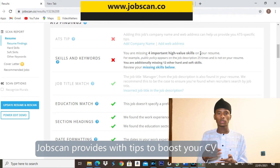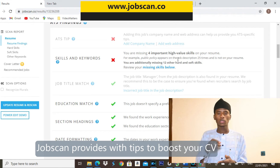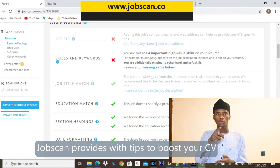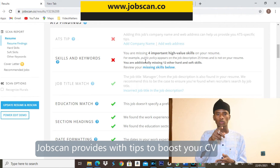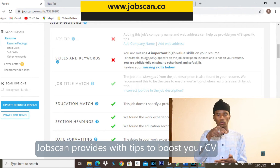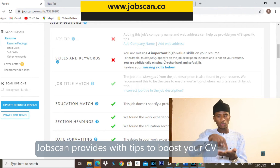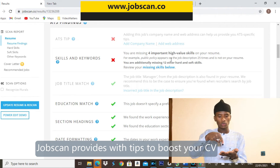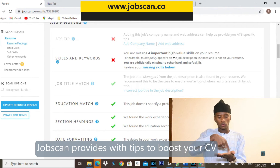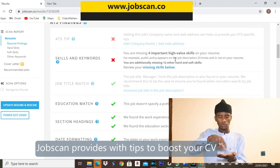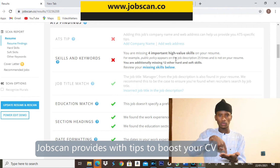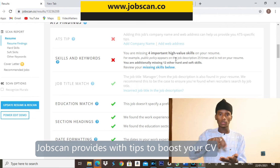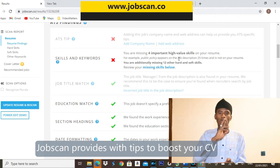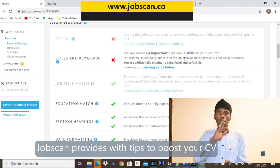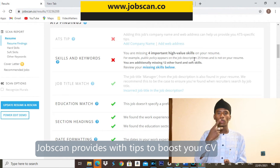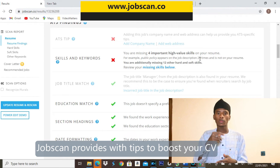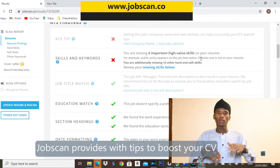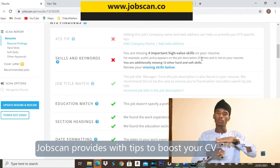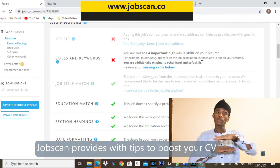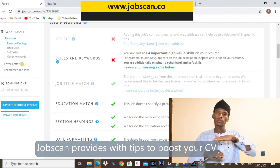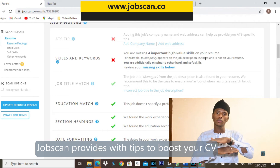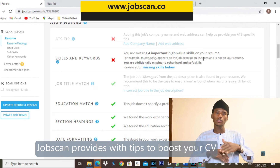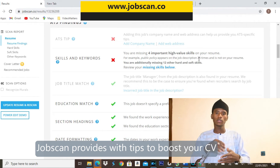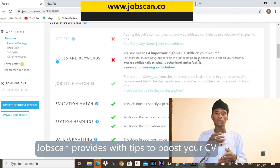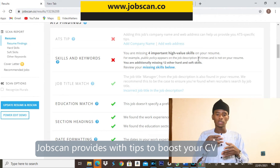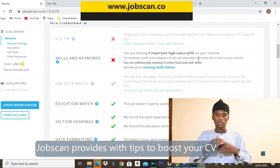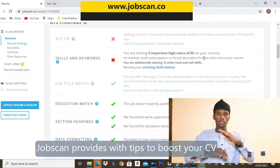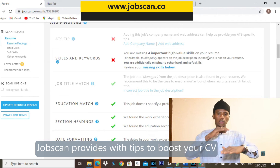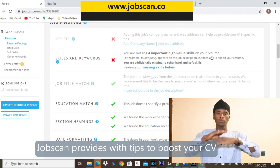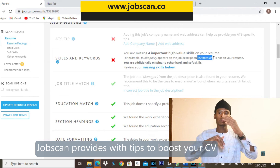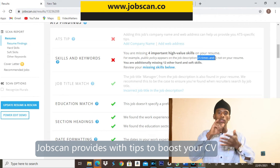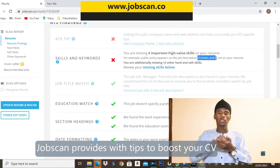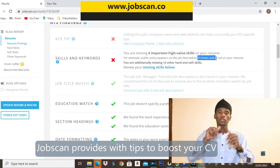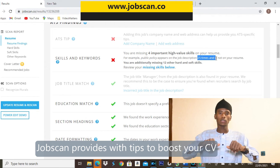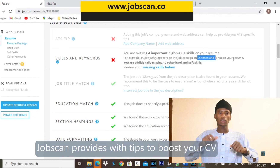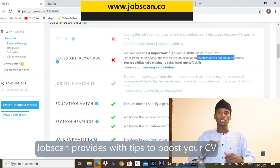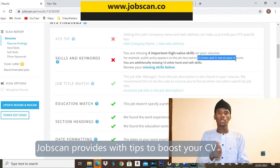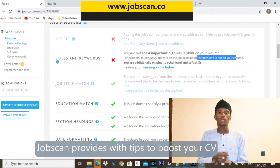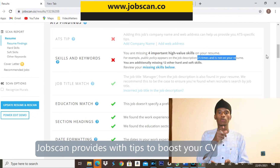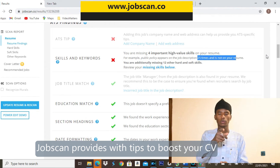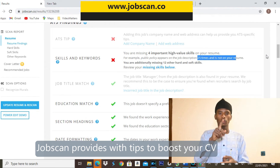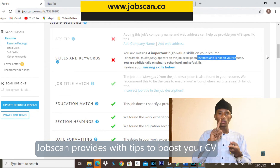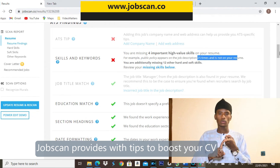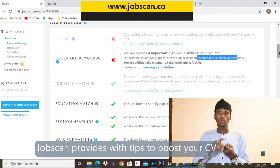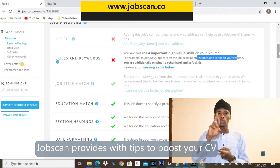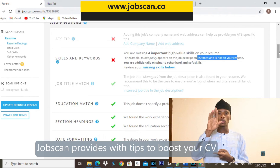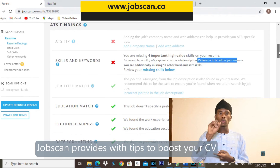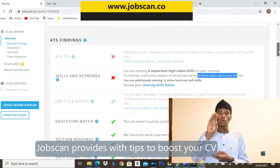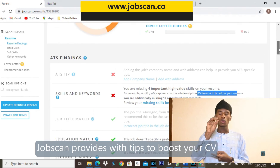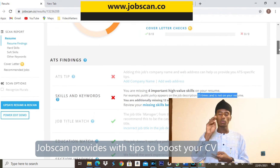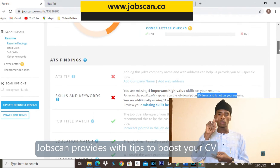these are basic steps that could help you beat the robot that are hiring human beings so that your CV